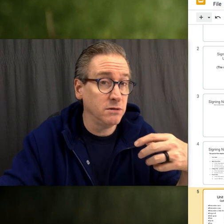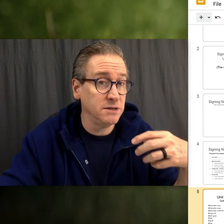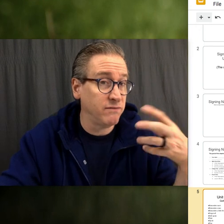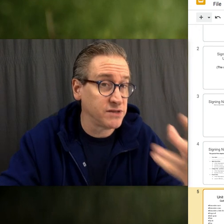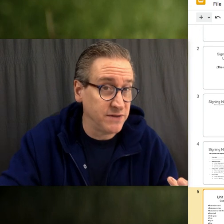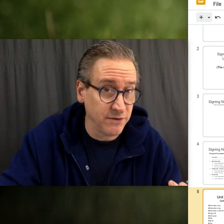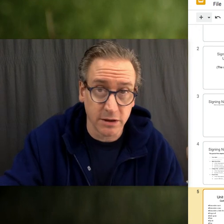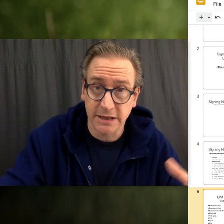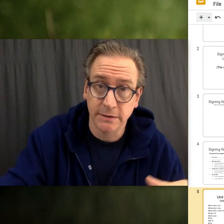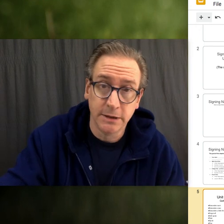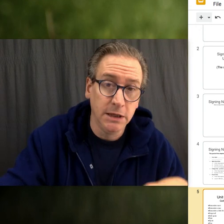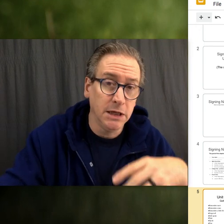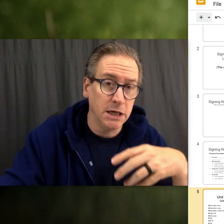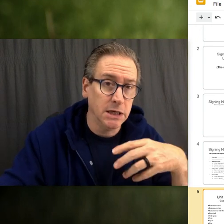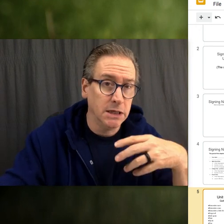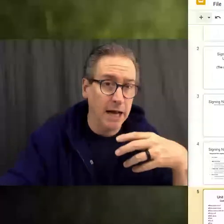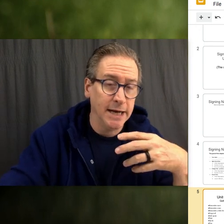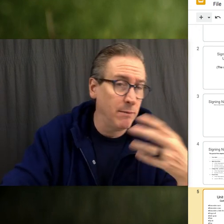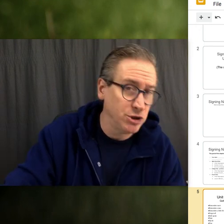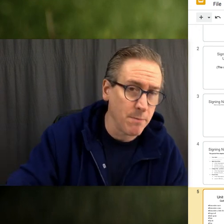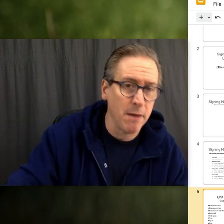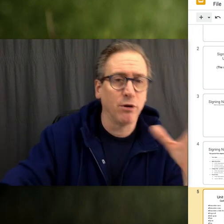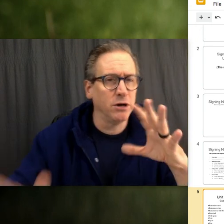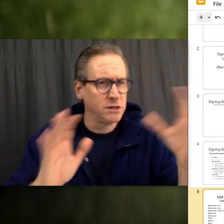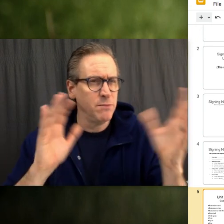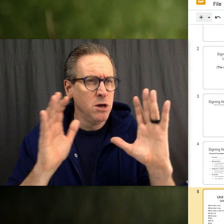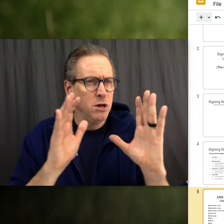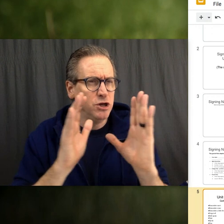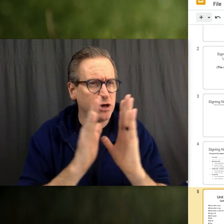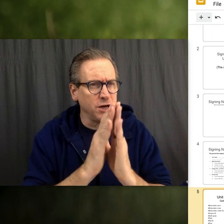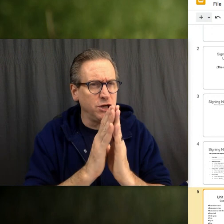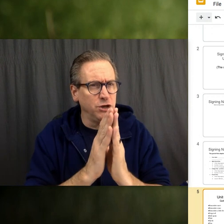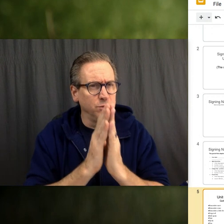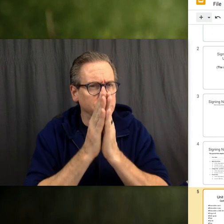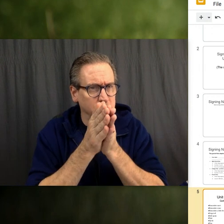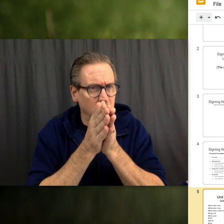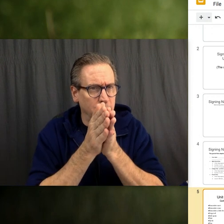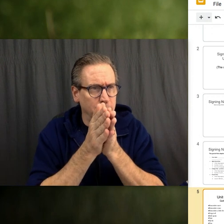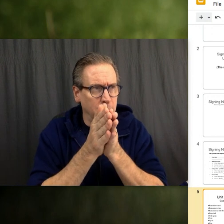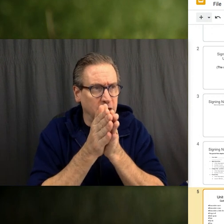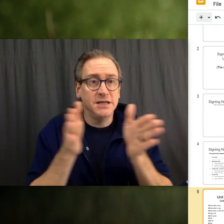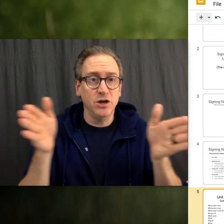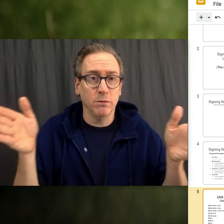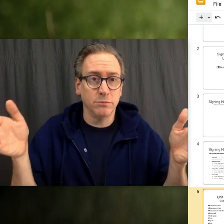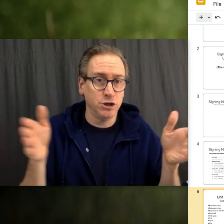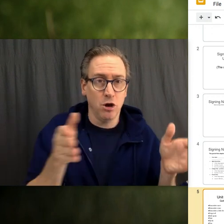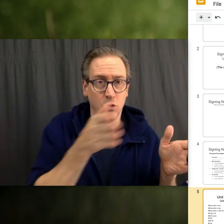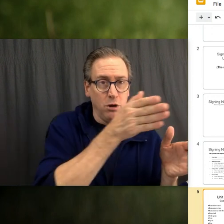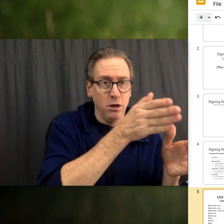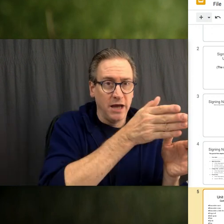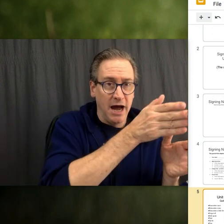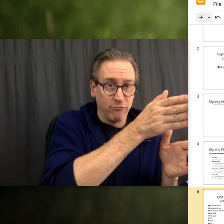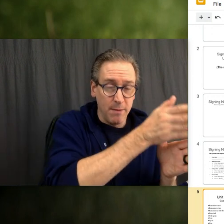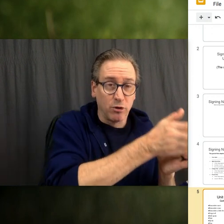about levels of difficulty and how much you remember, and some starting to use a continuum to